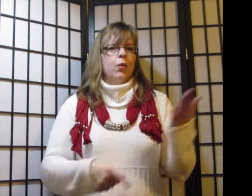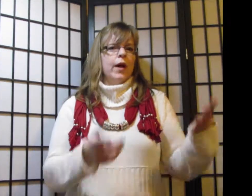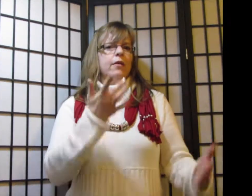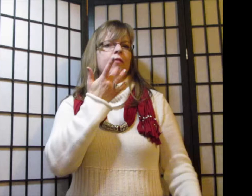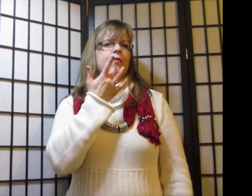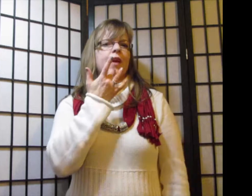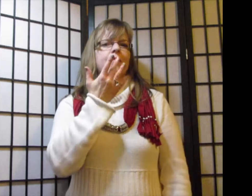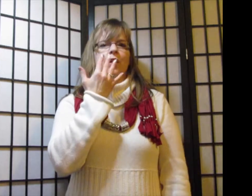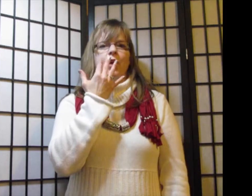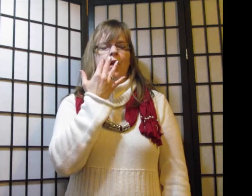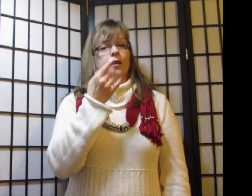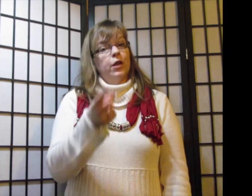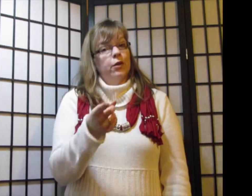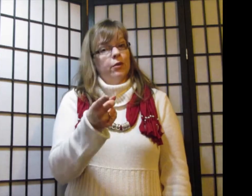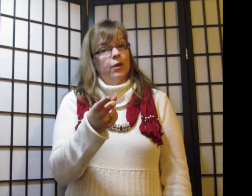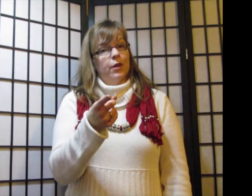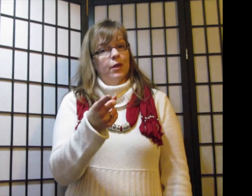What favorite color you?